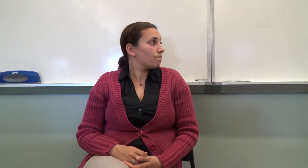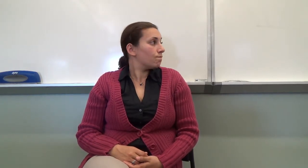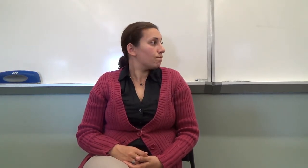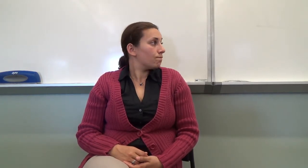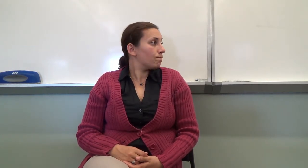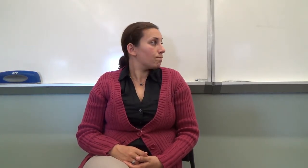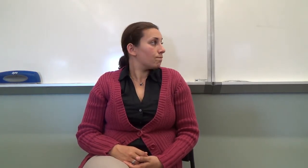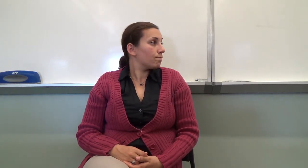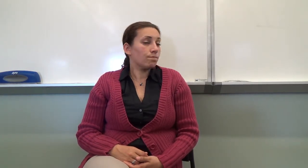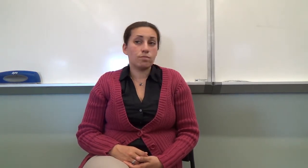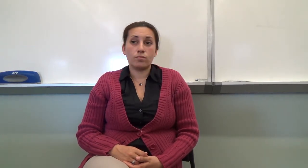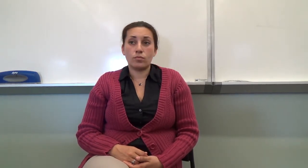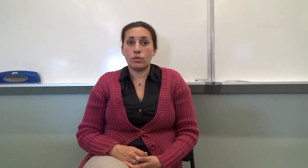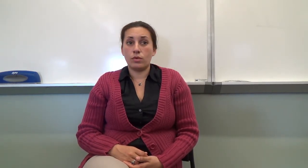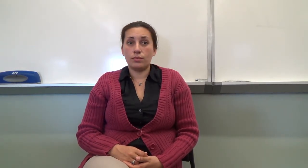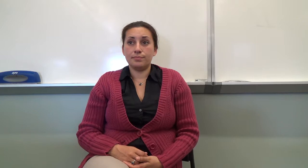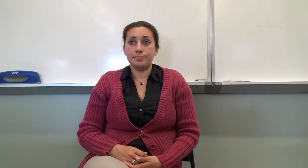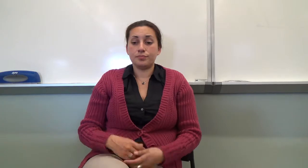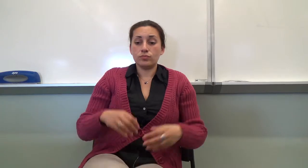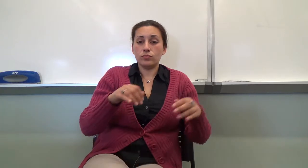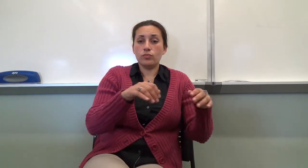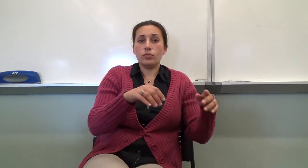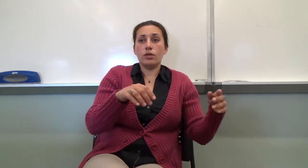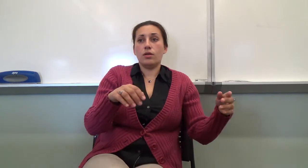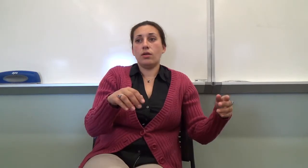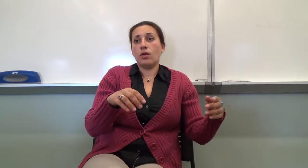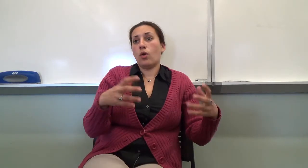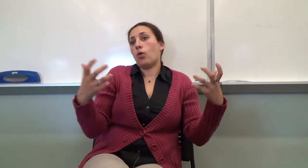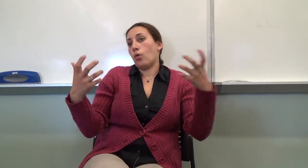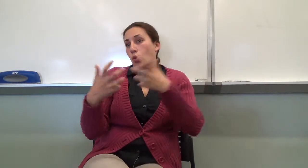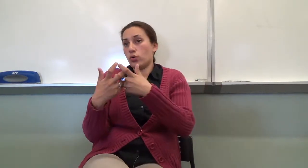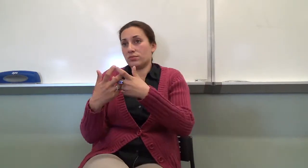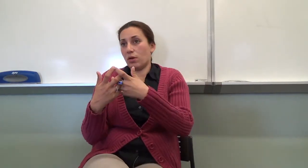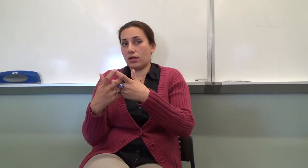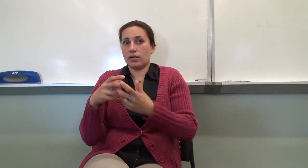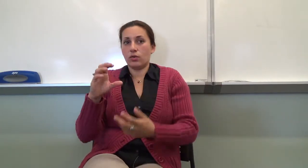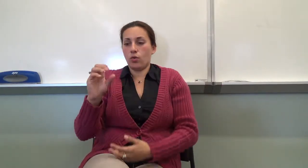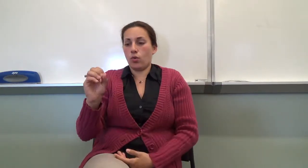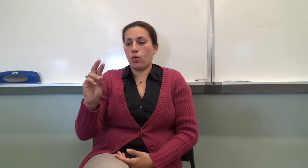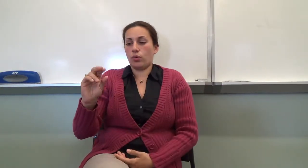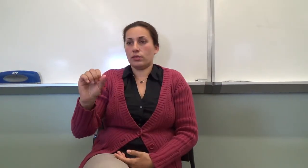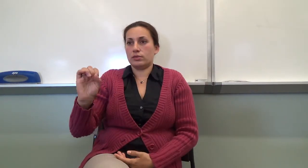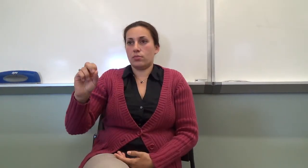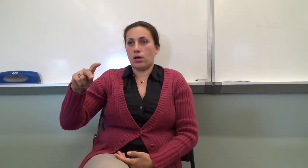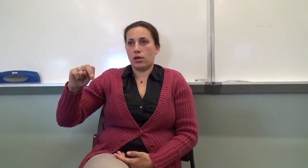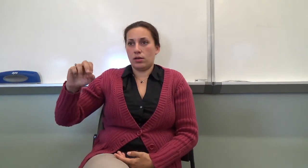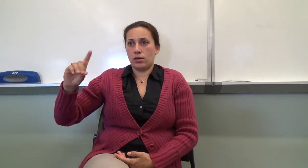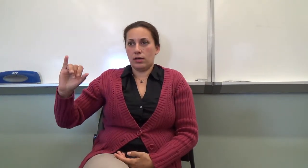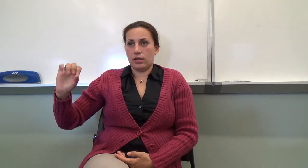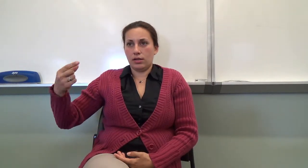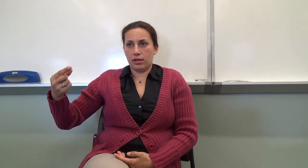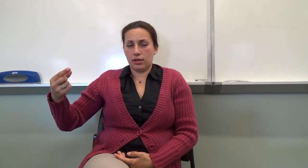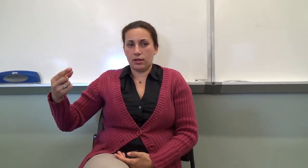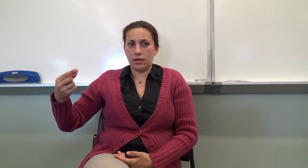Now, corresponding angles, we actually have to write down the definition because corresponding doesn't mean too much. All